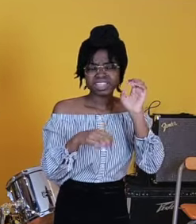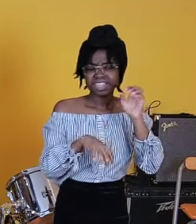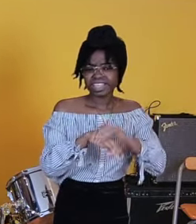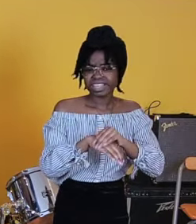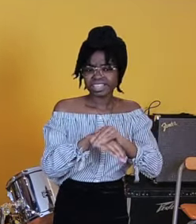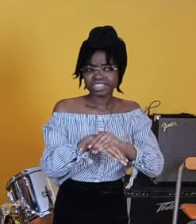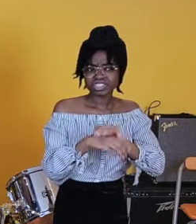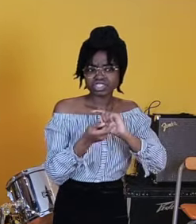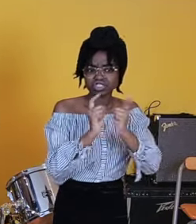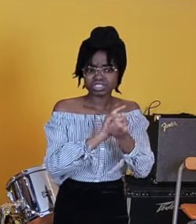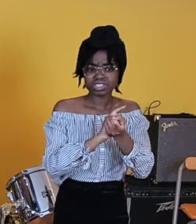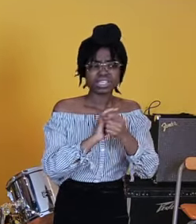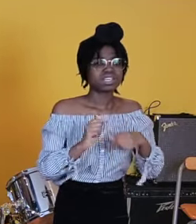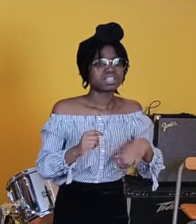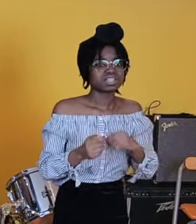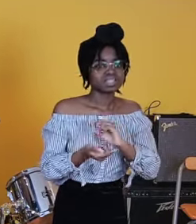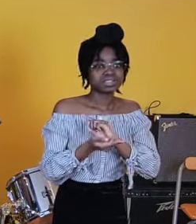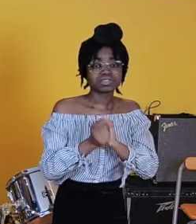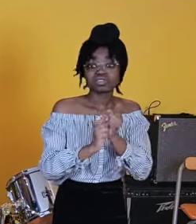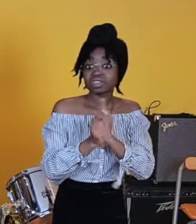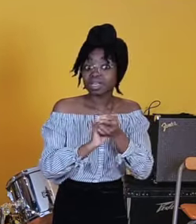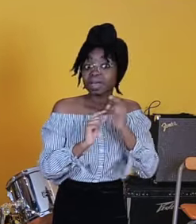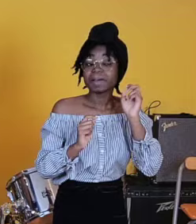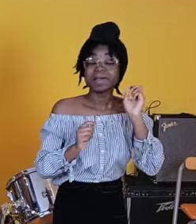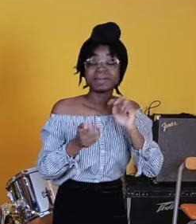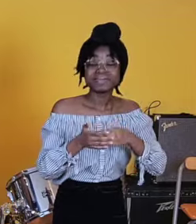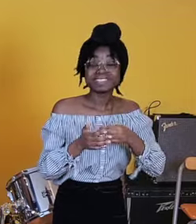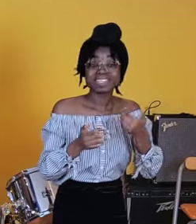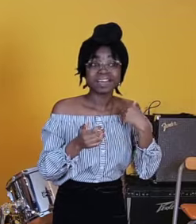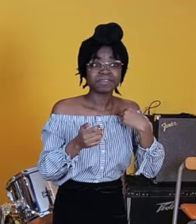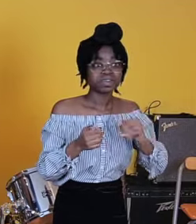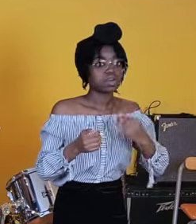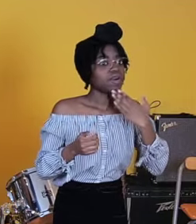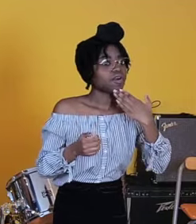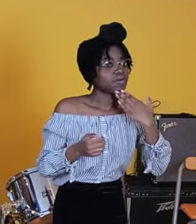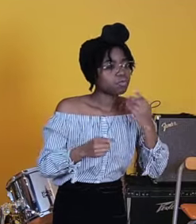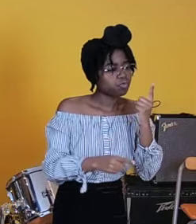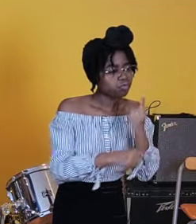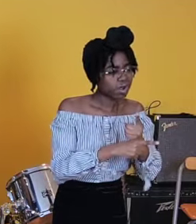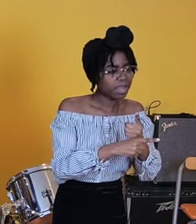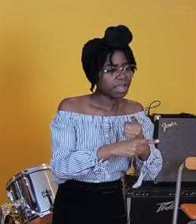a proper response to the things of God, which